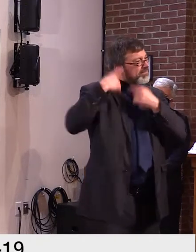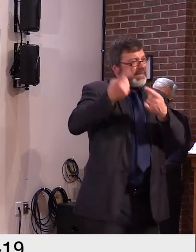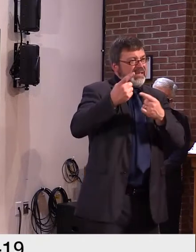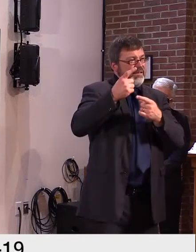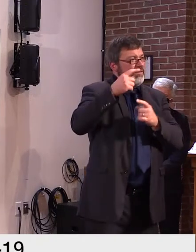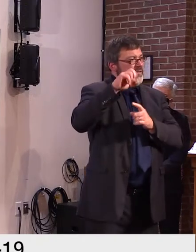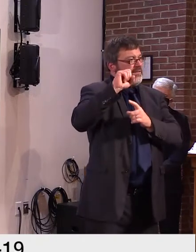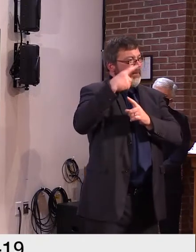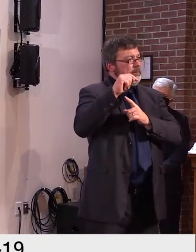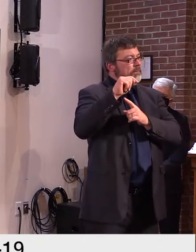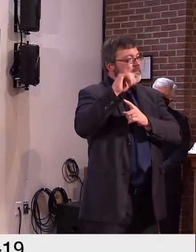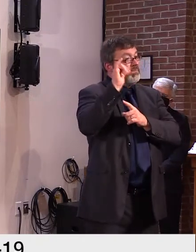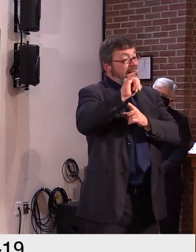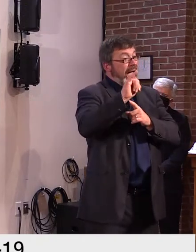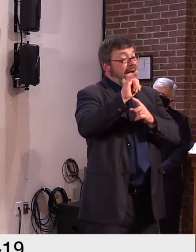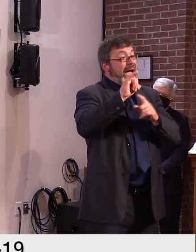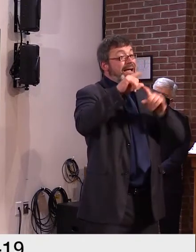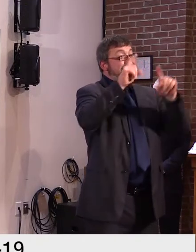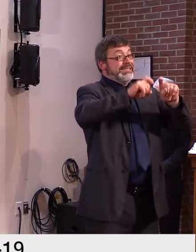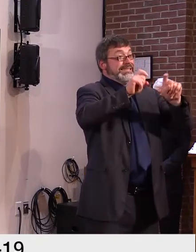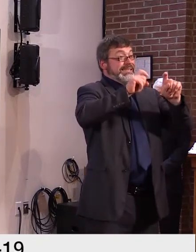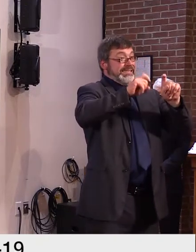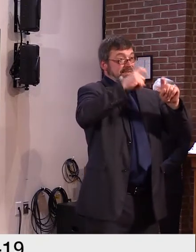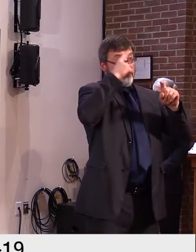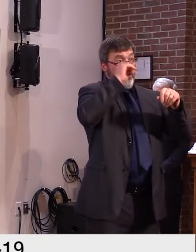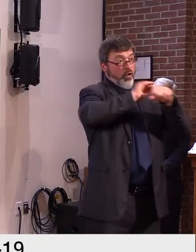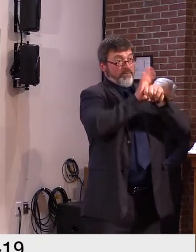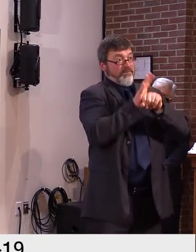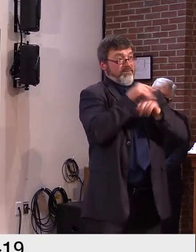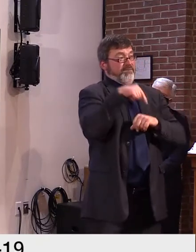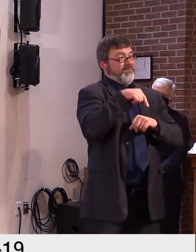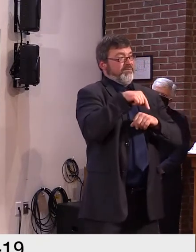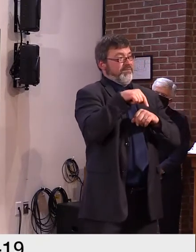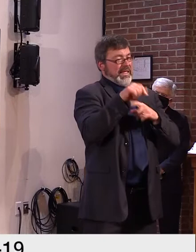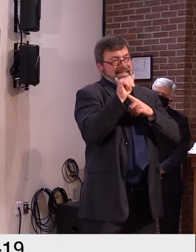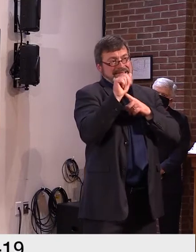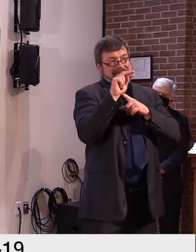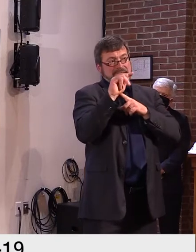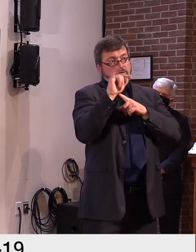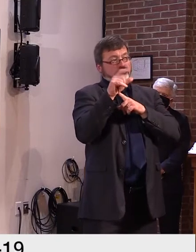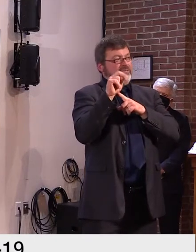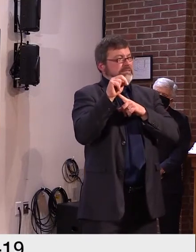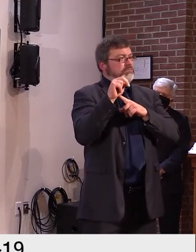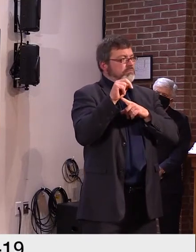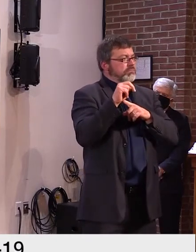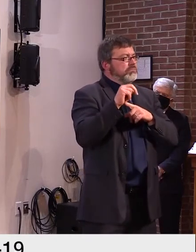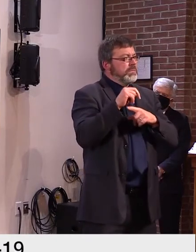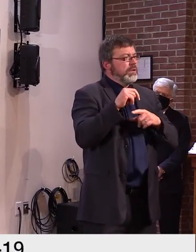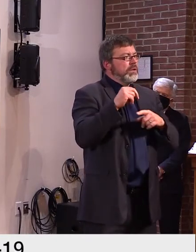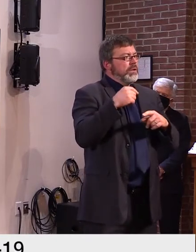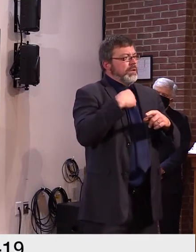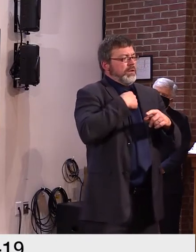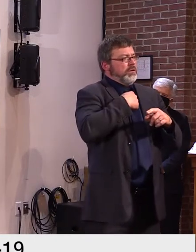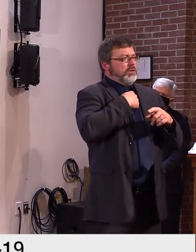tests. But again, it's not saying, we are not saying we should never use antigen